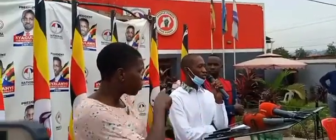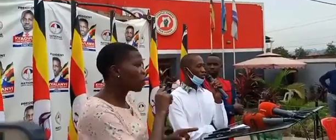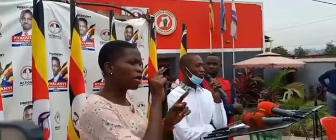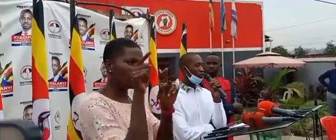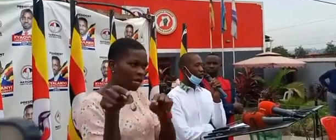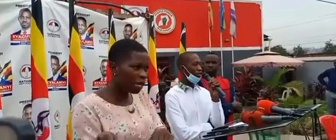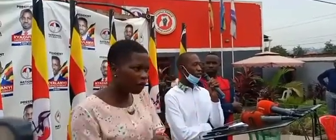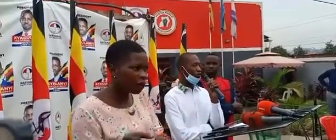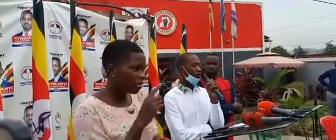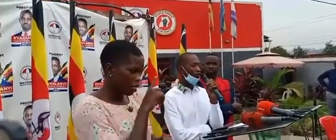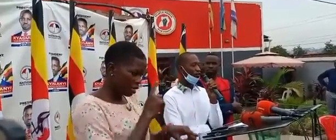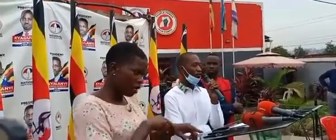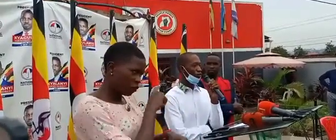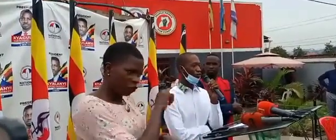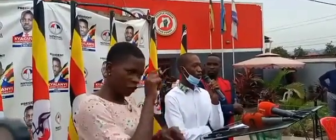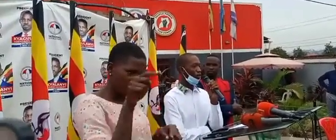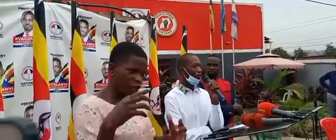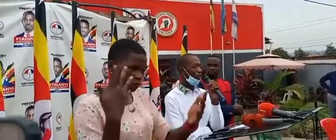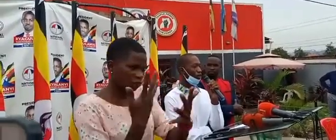omu akasente koba wajja nako